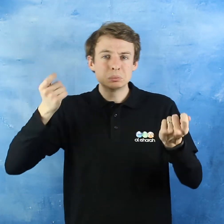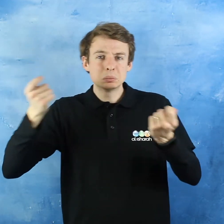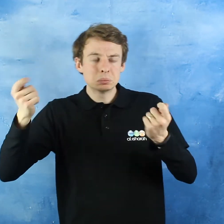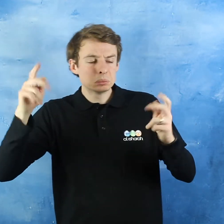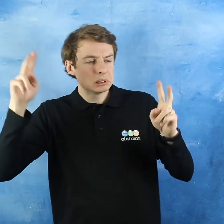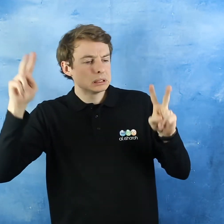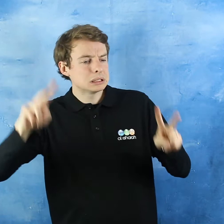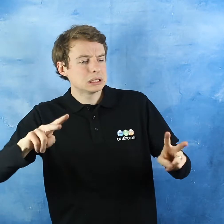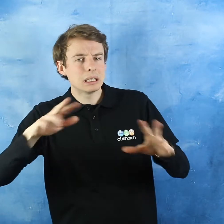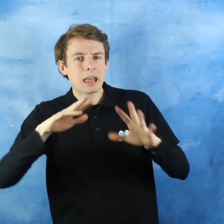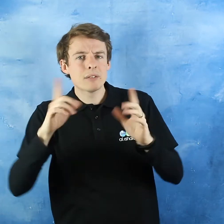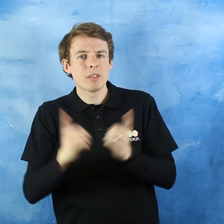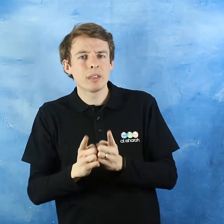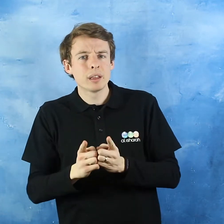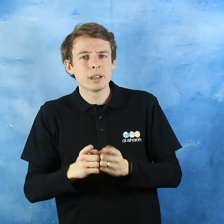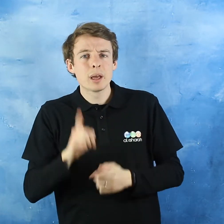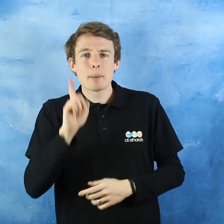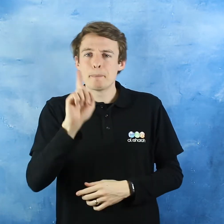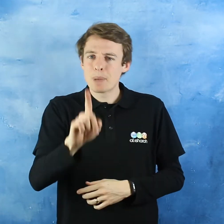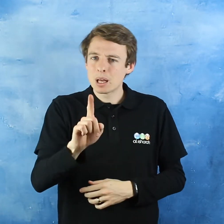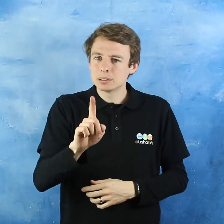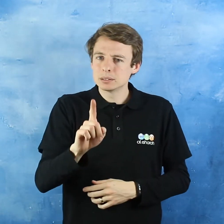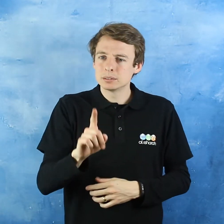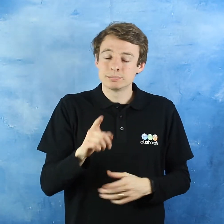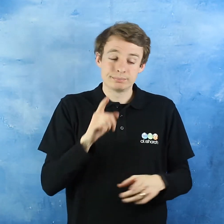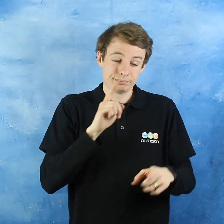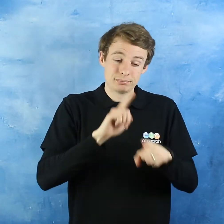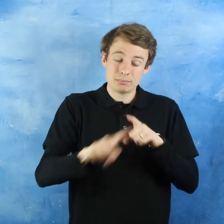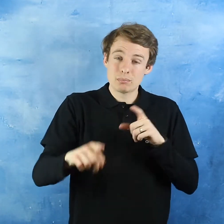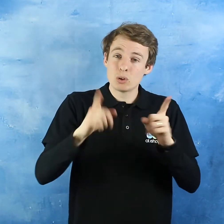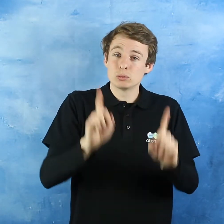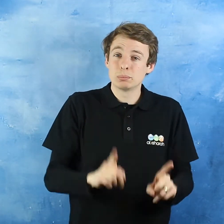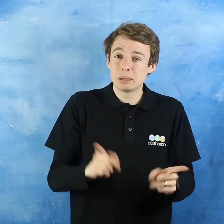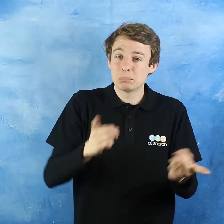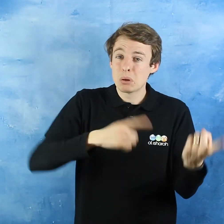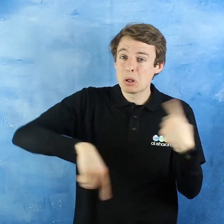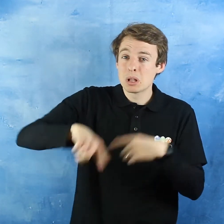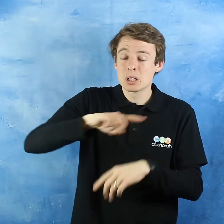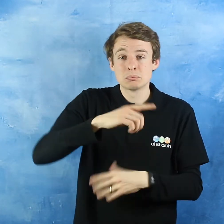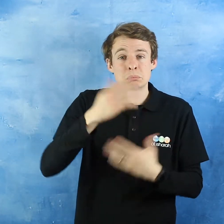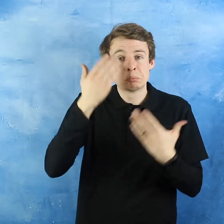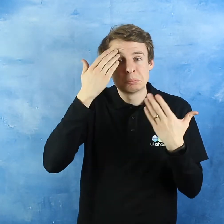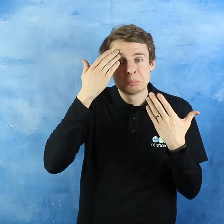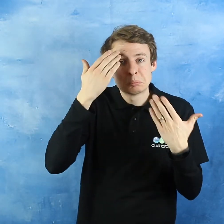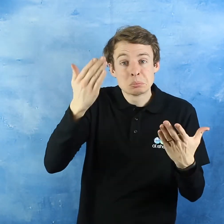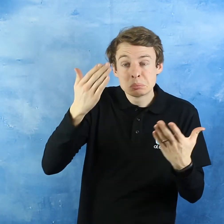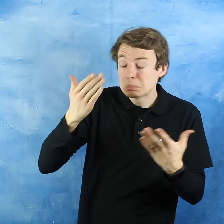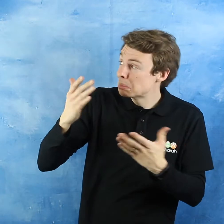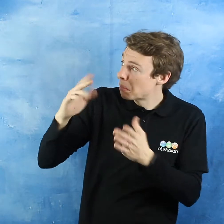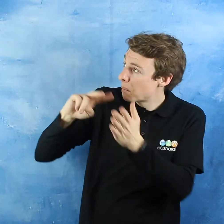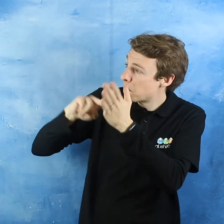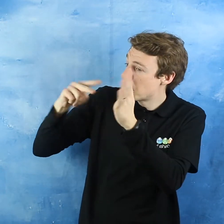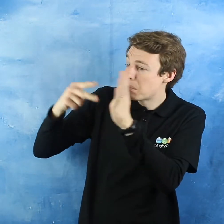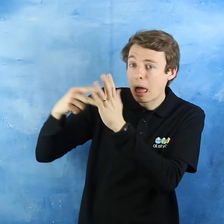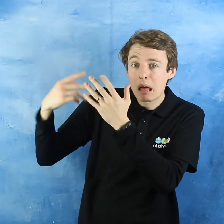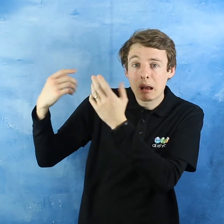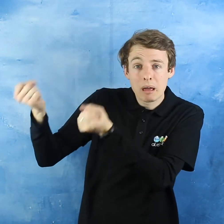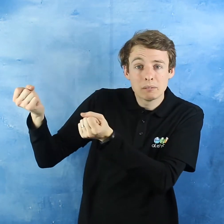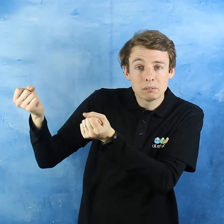If Allah subhanahu wa ta'ala, He has a plan. He did this to many peoples before. The prophets were